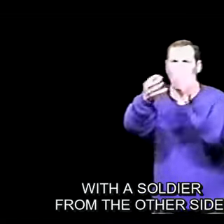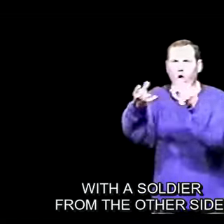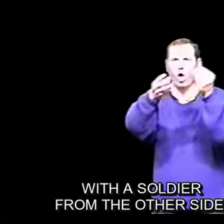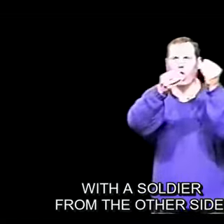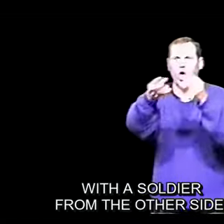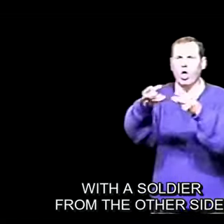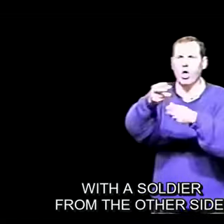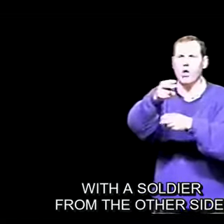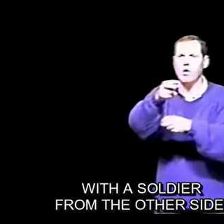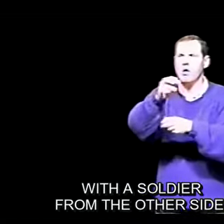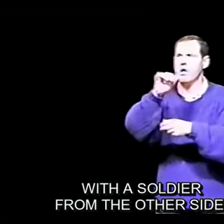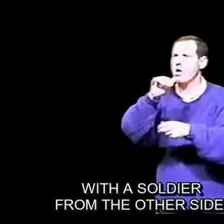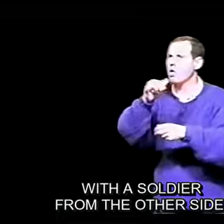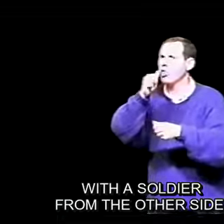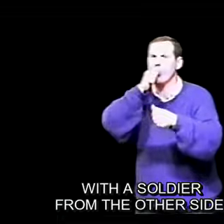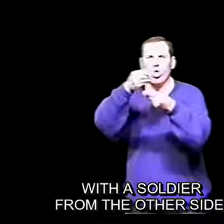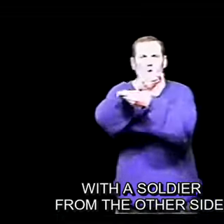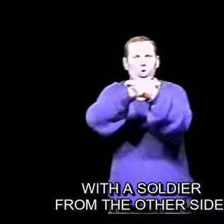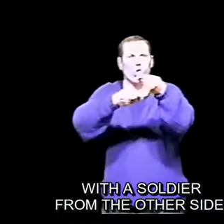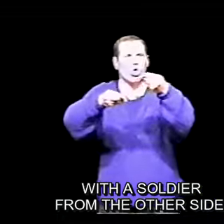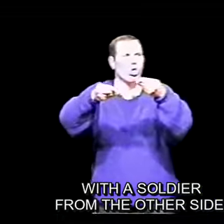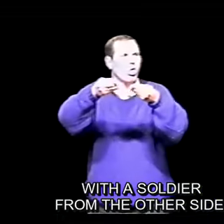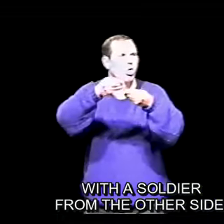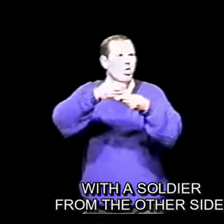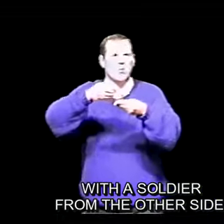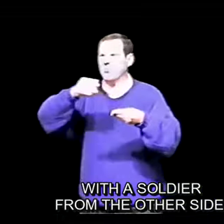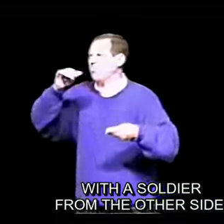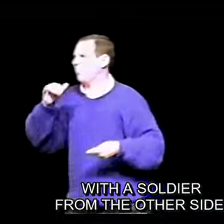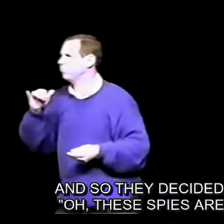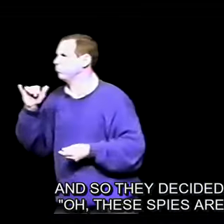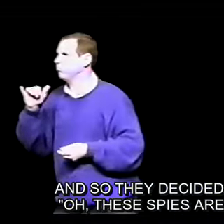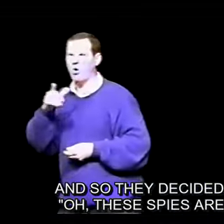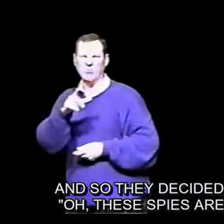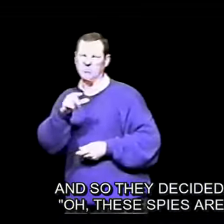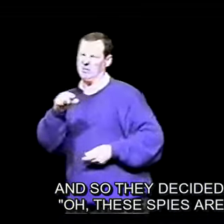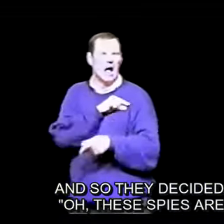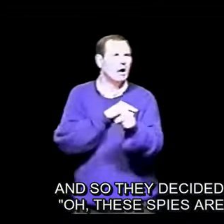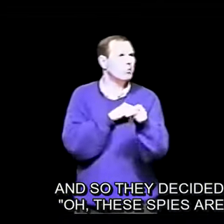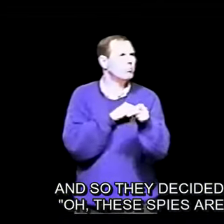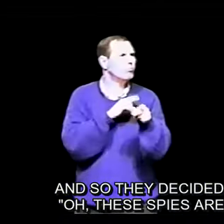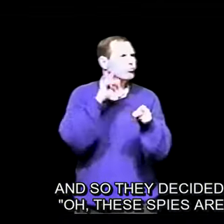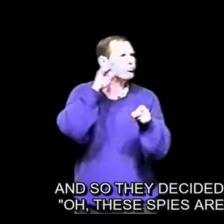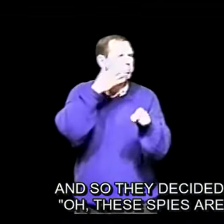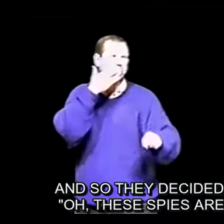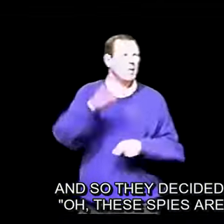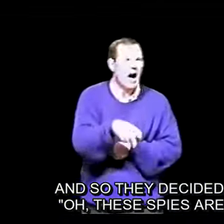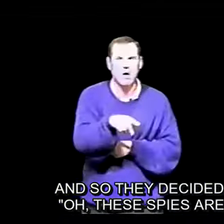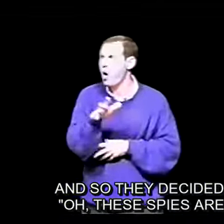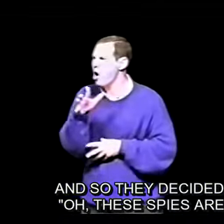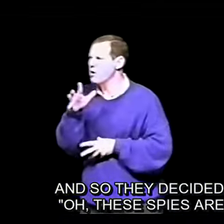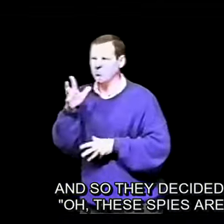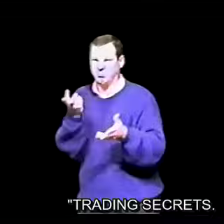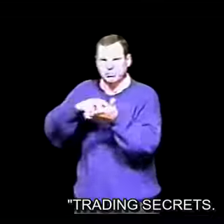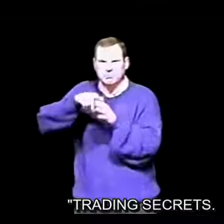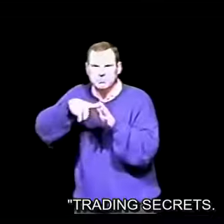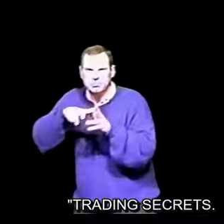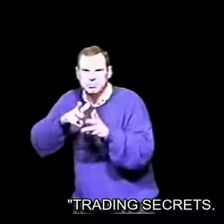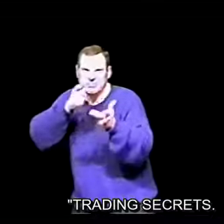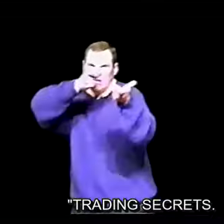other side. And so they decided, these spies are trading secrets. They're